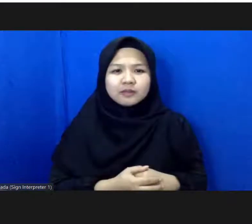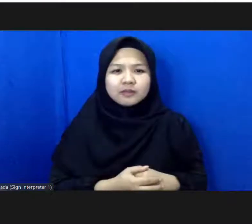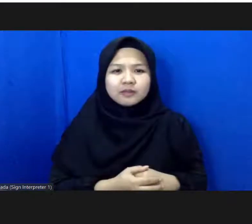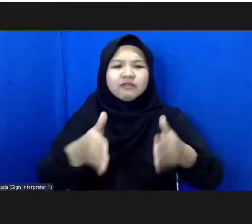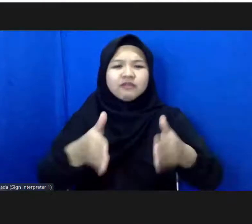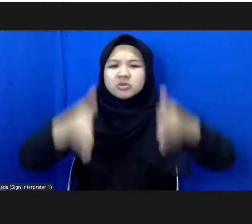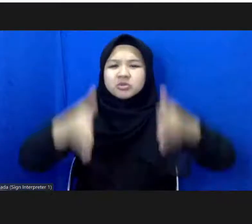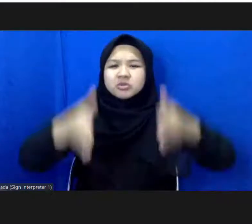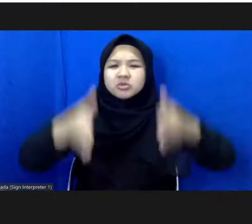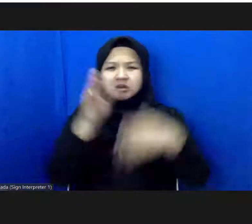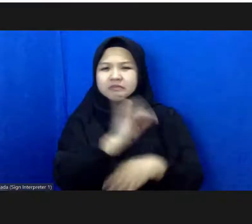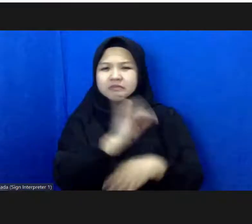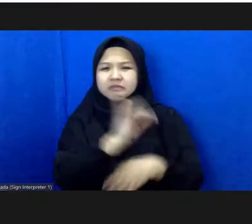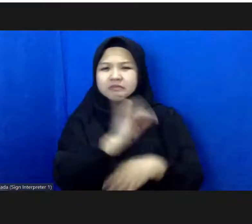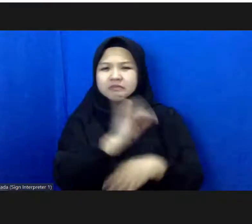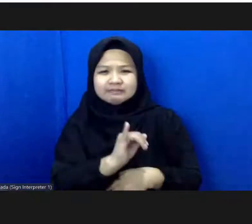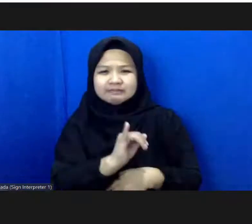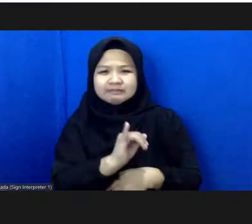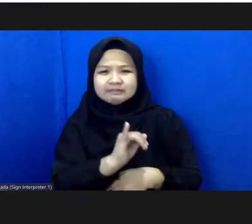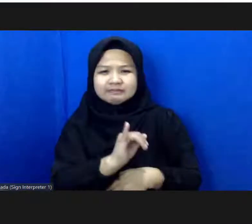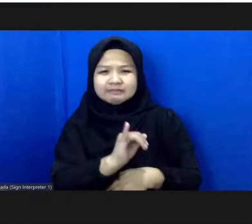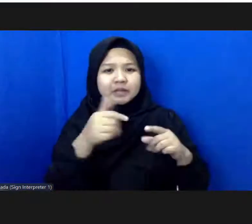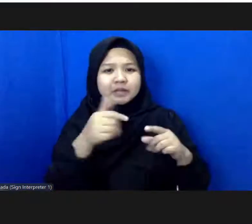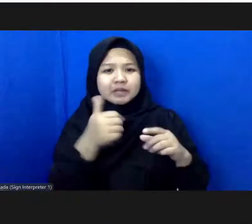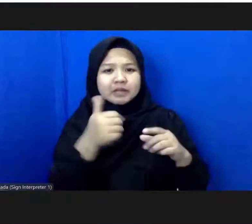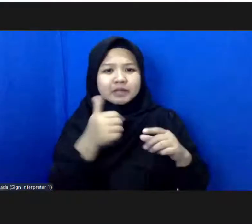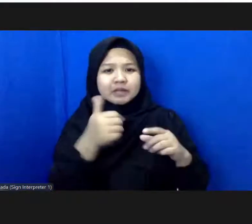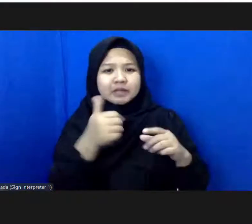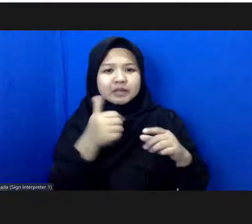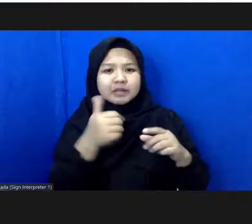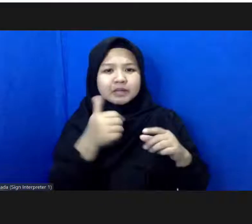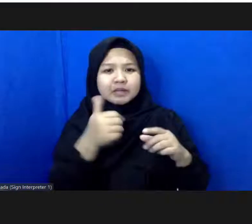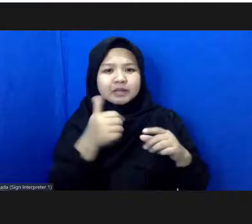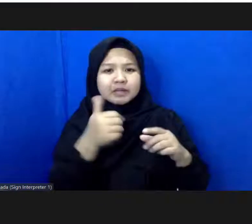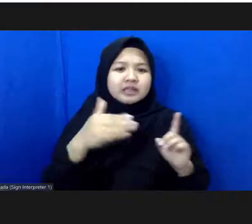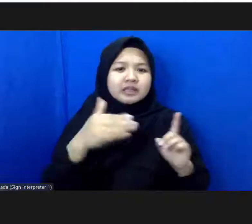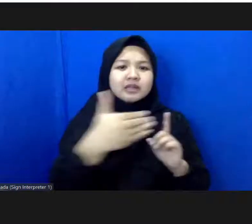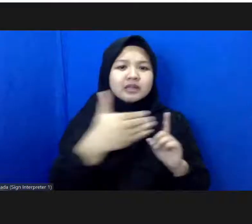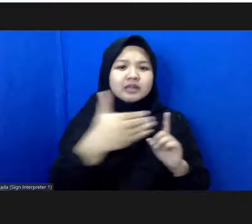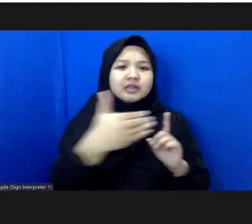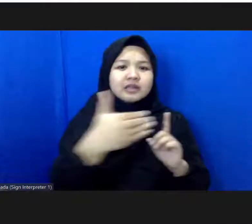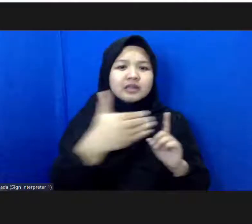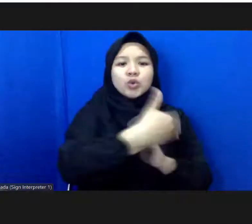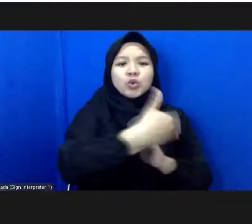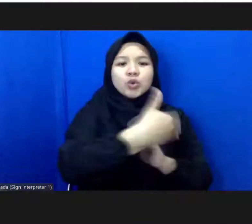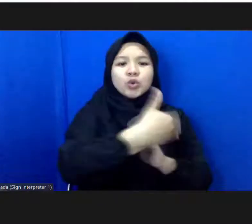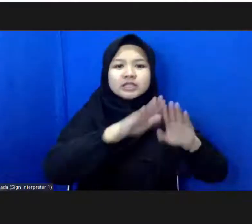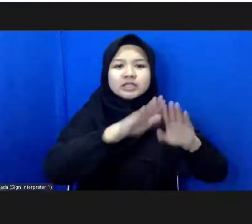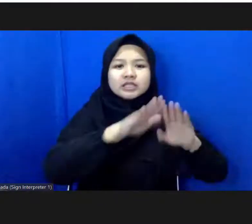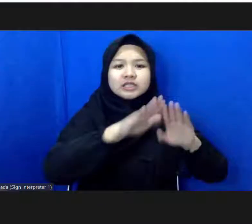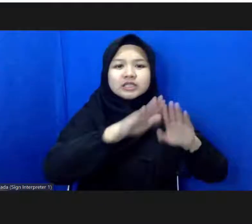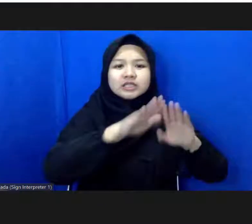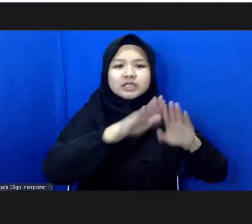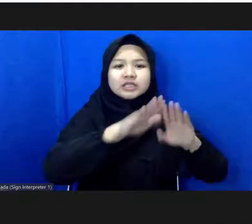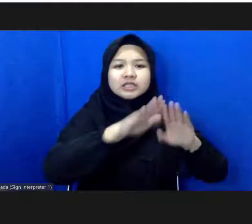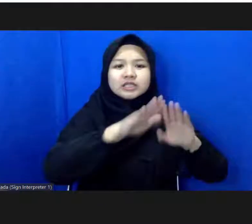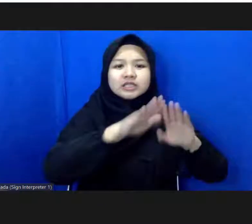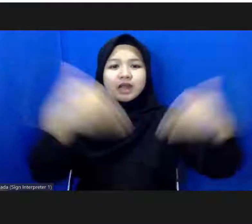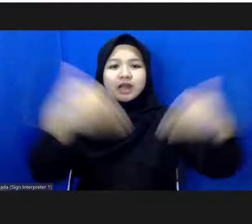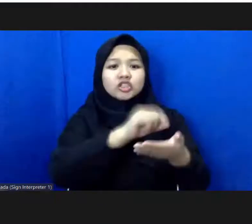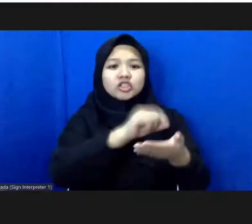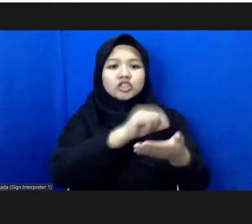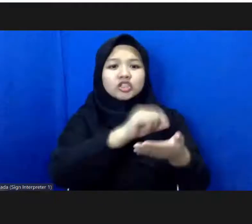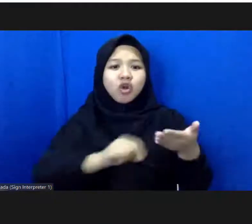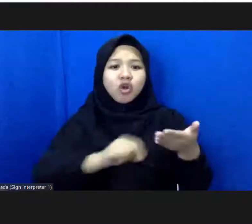toilet can increase the safety perception of those children who are coming to that school. So I